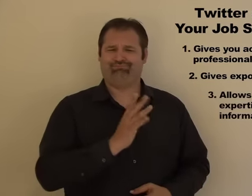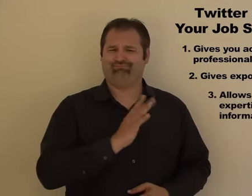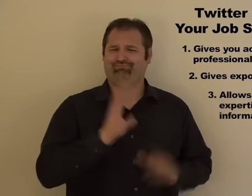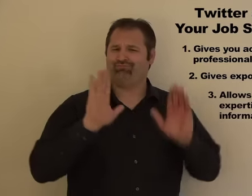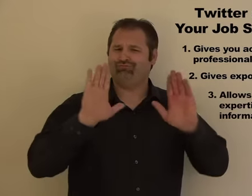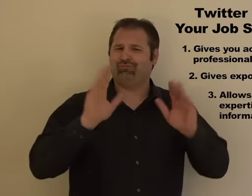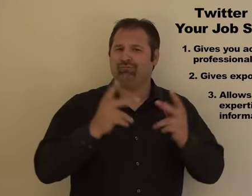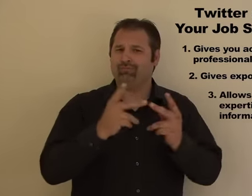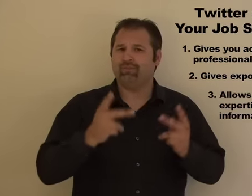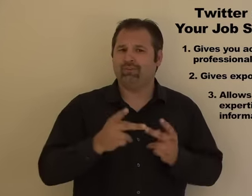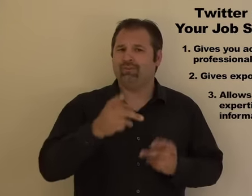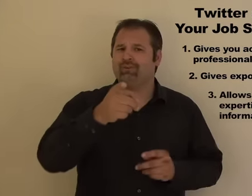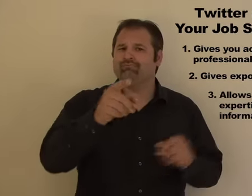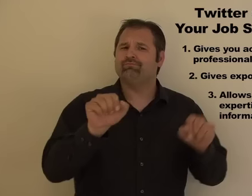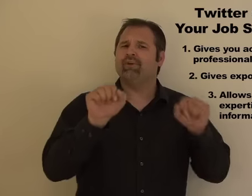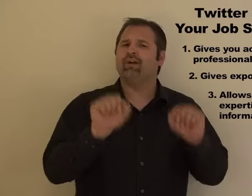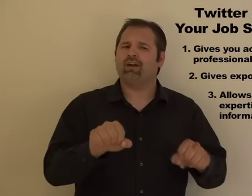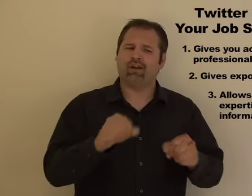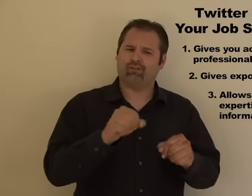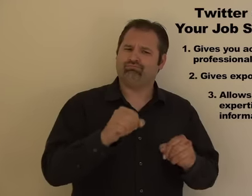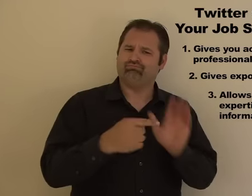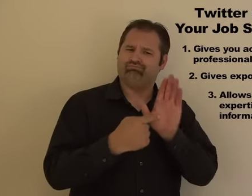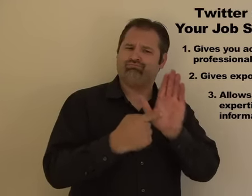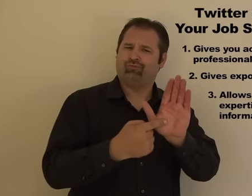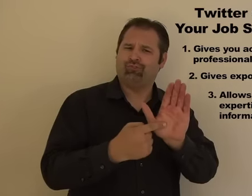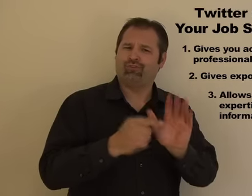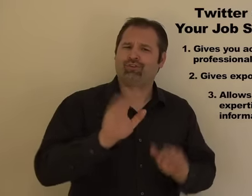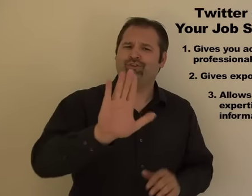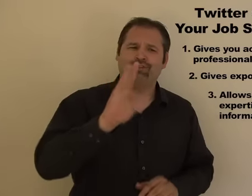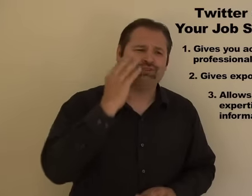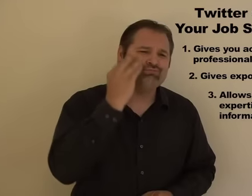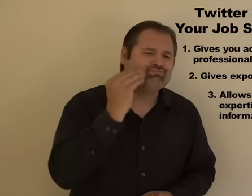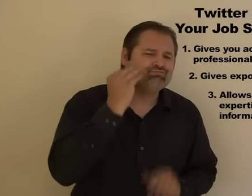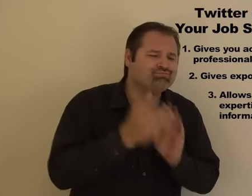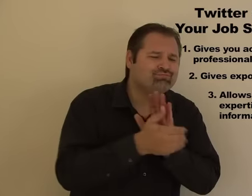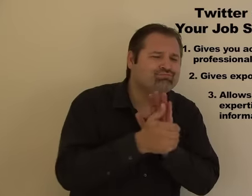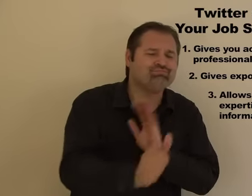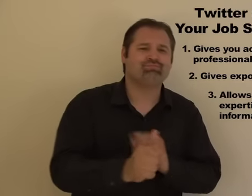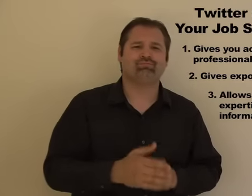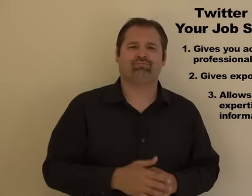it offers you a place where you can demonstrate your expertise and share information in a